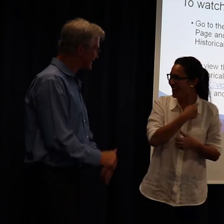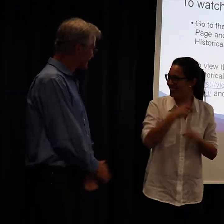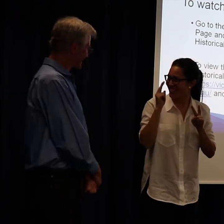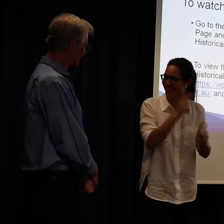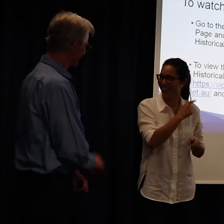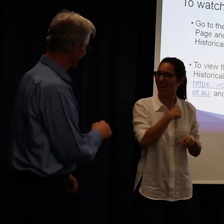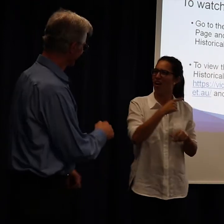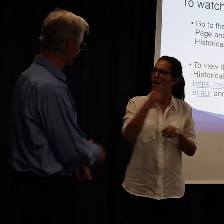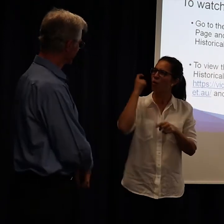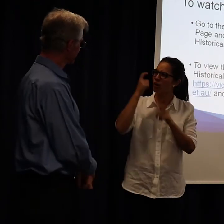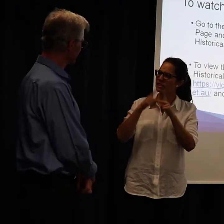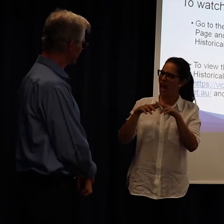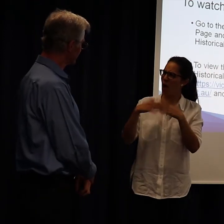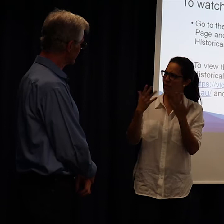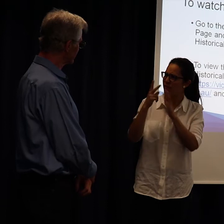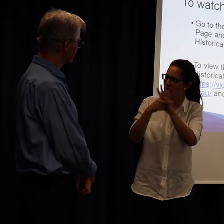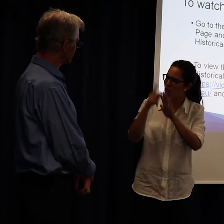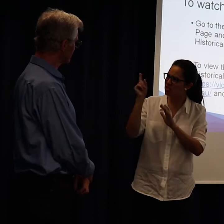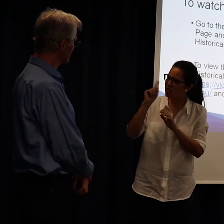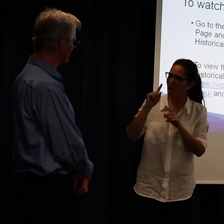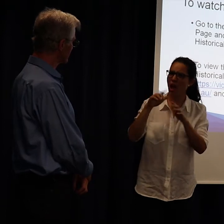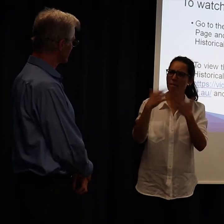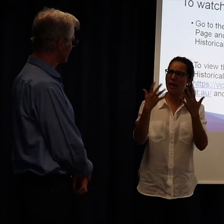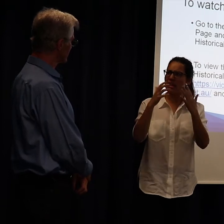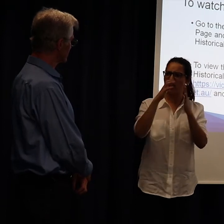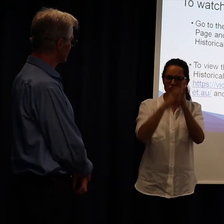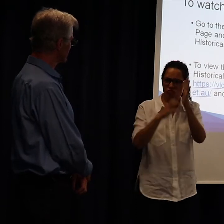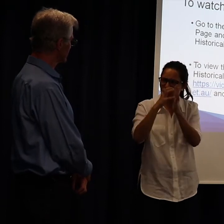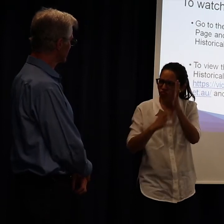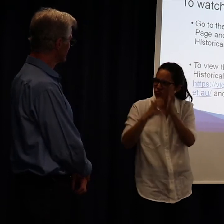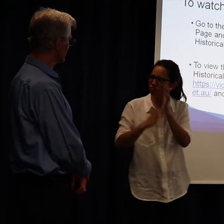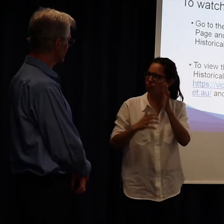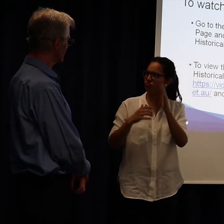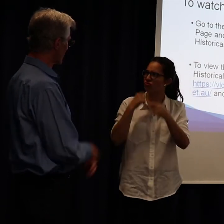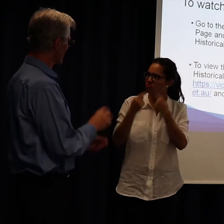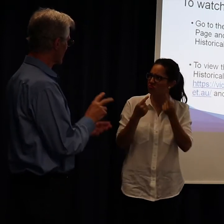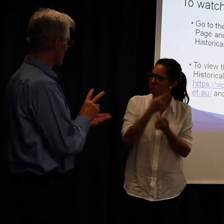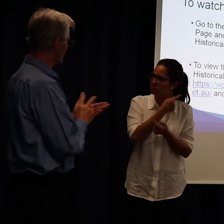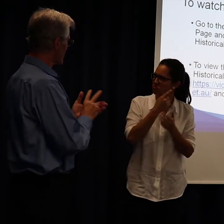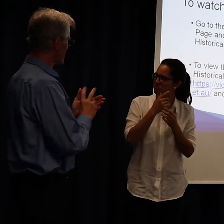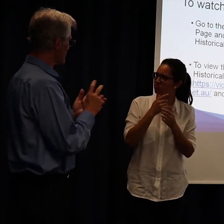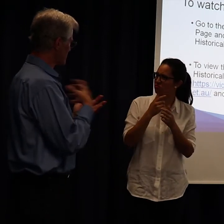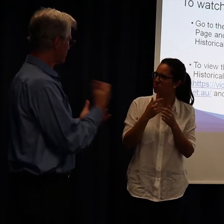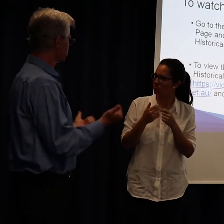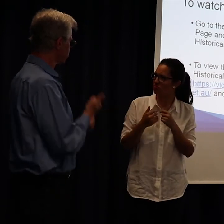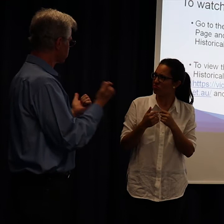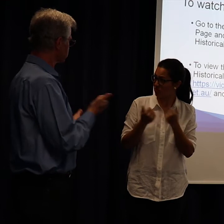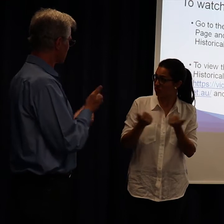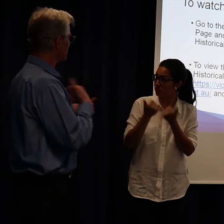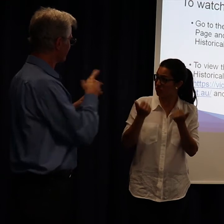I'm really excited to see that. That was wonderful. I'm wondering how many videos